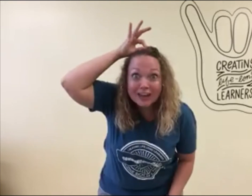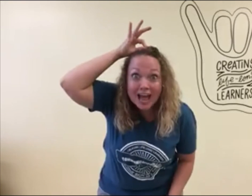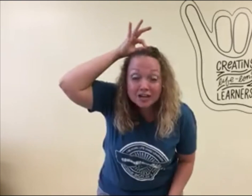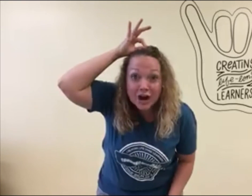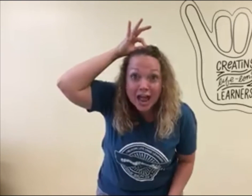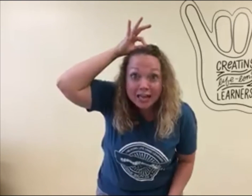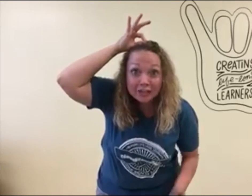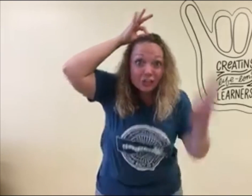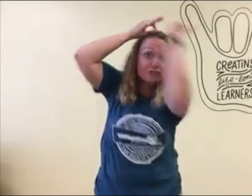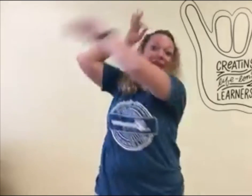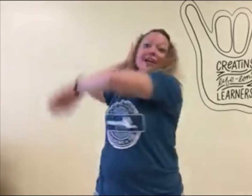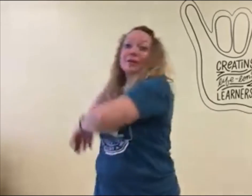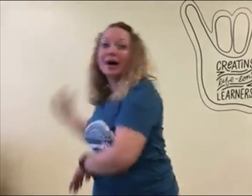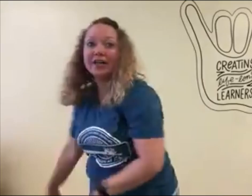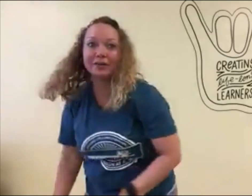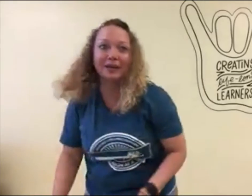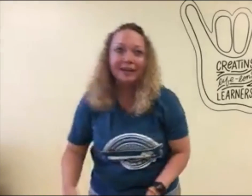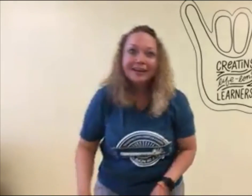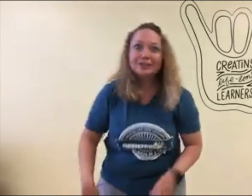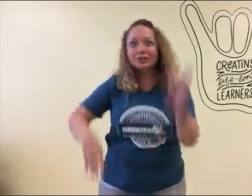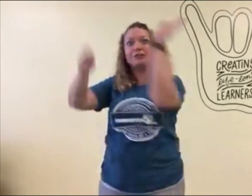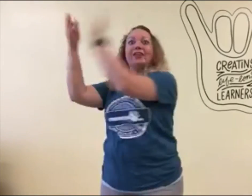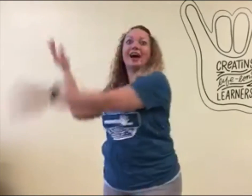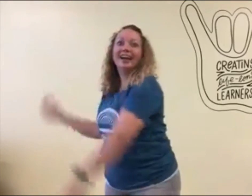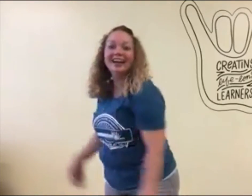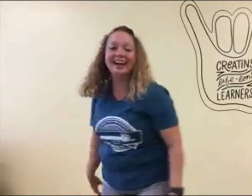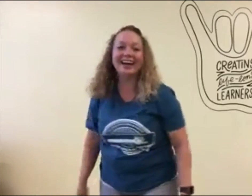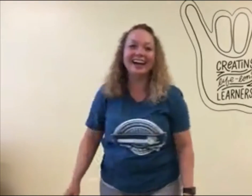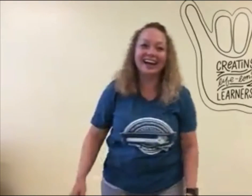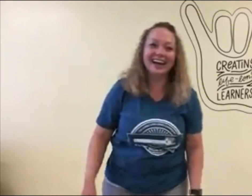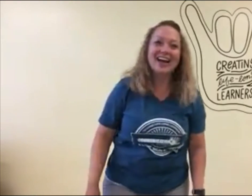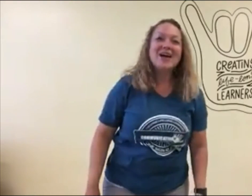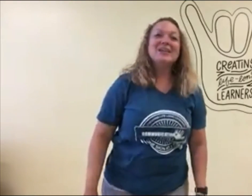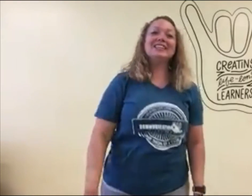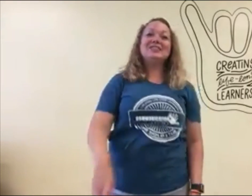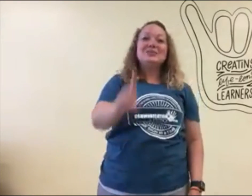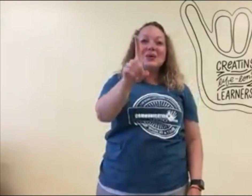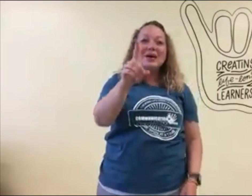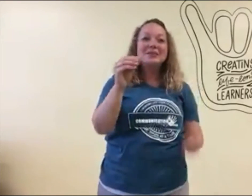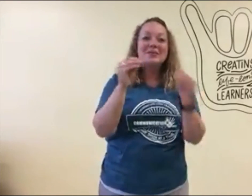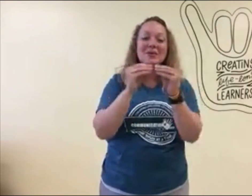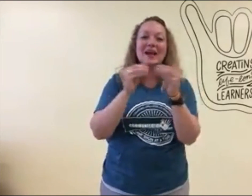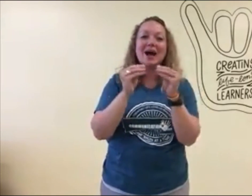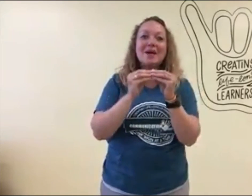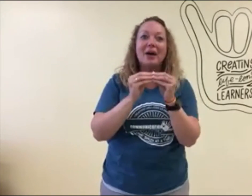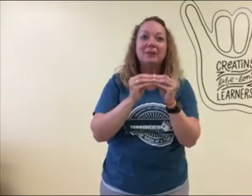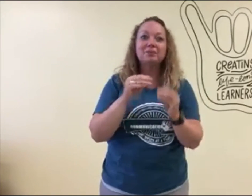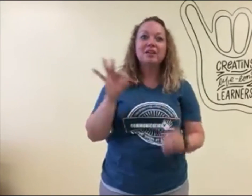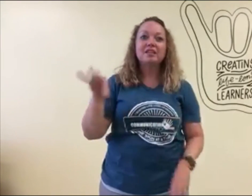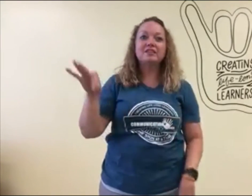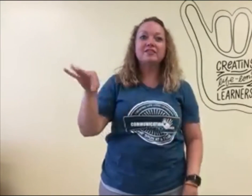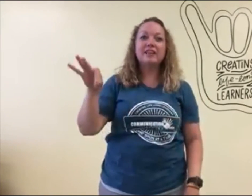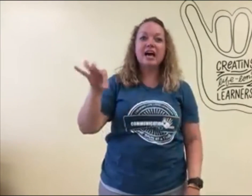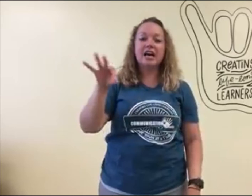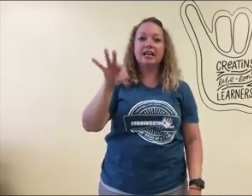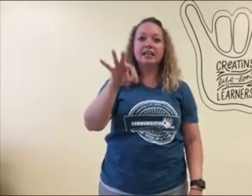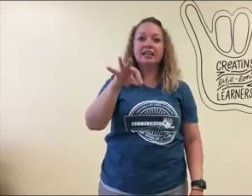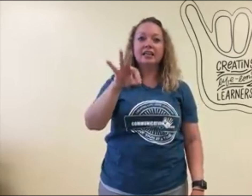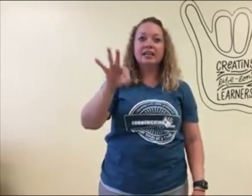head. Shoo, fly, don't bother me. Shoo, fly. Let's do one more. How about the fly is